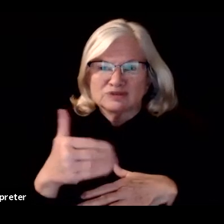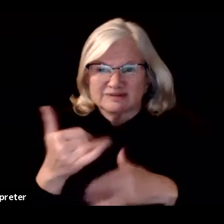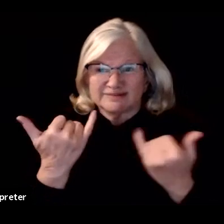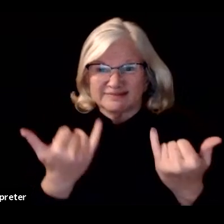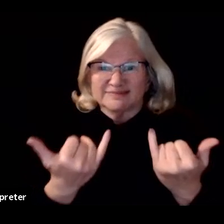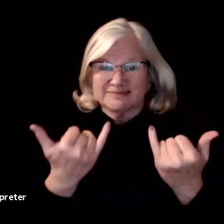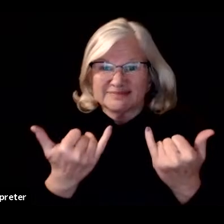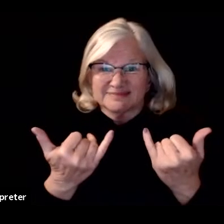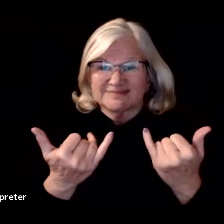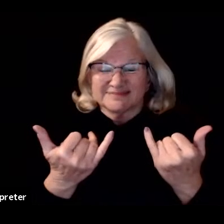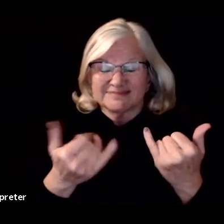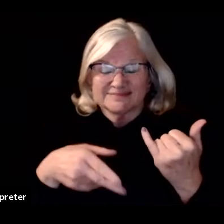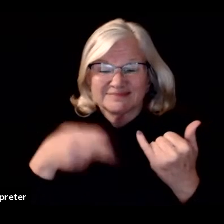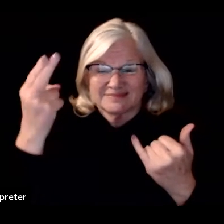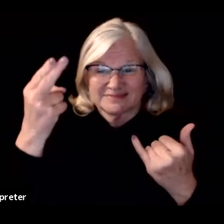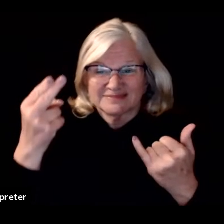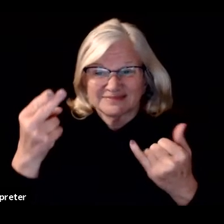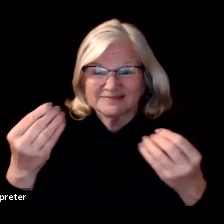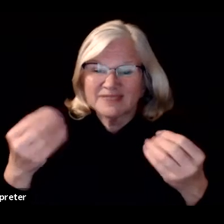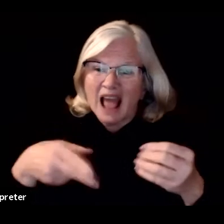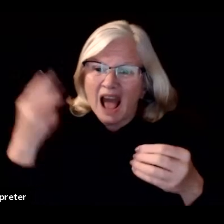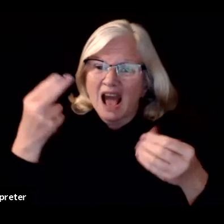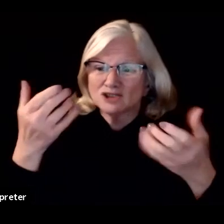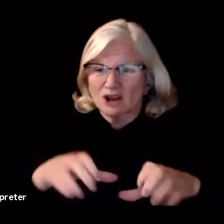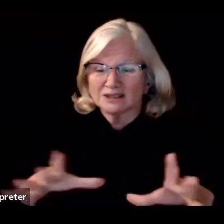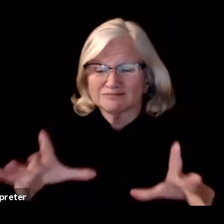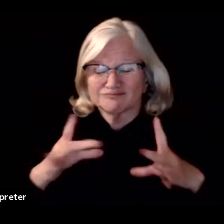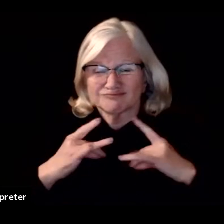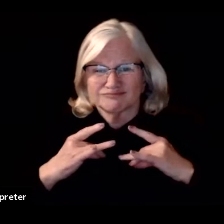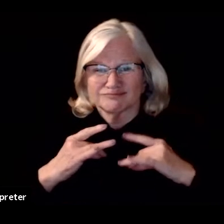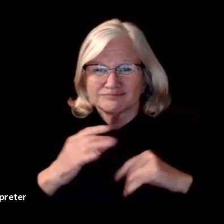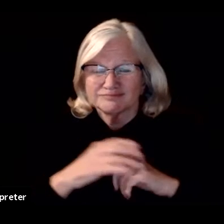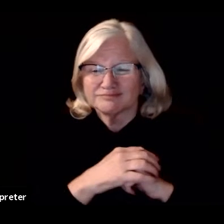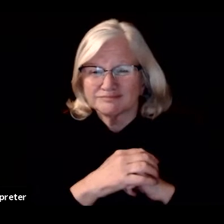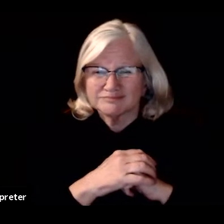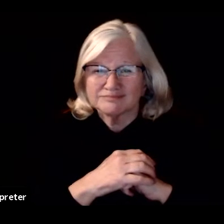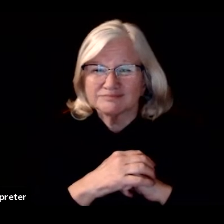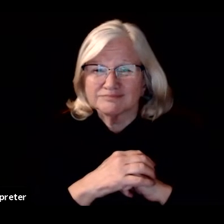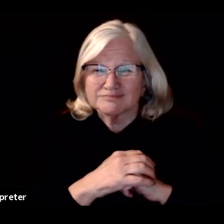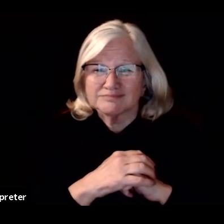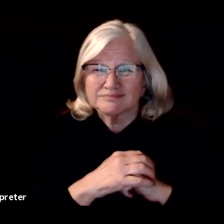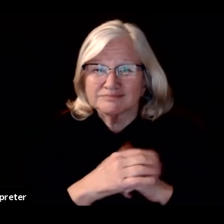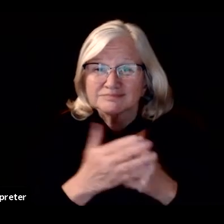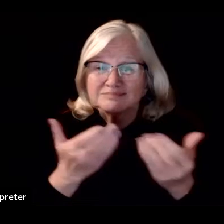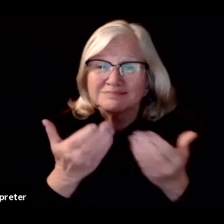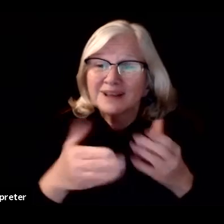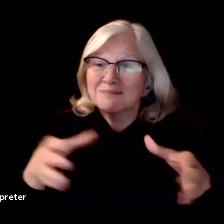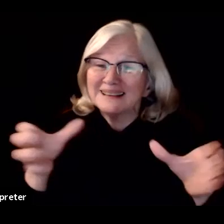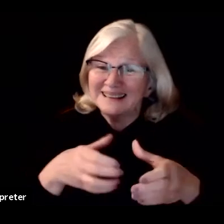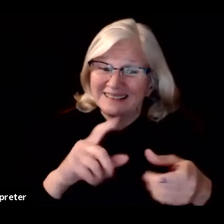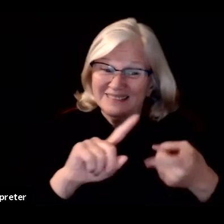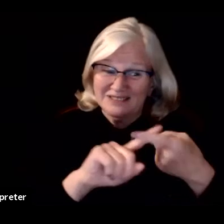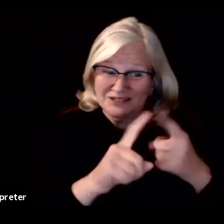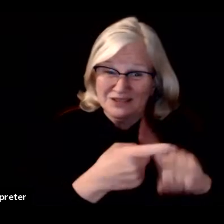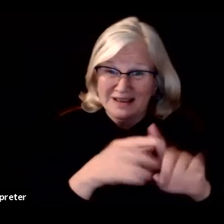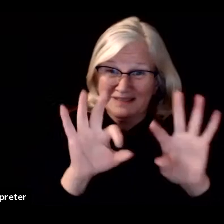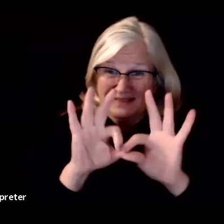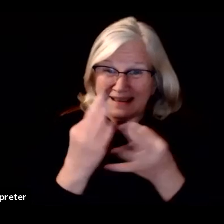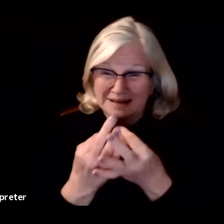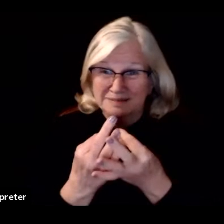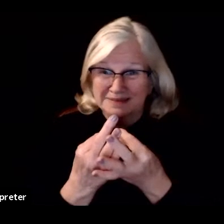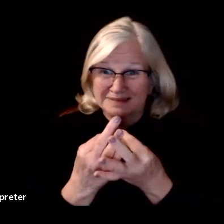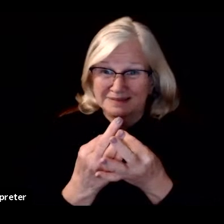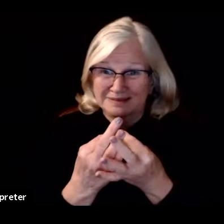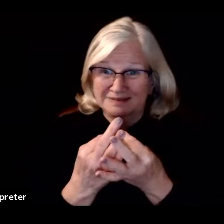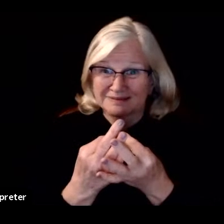with have no symptoms. If you have medical conditions, and over half of us do, or are an older